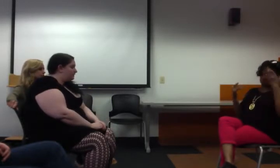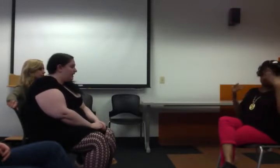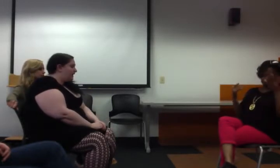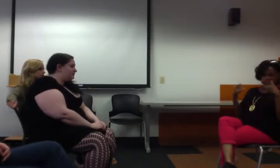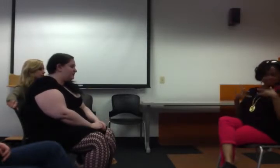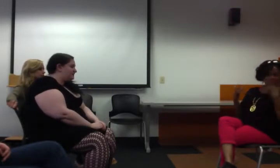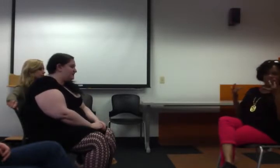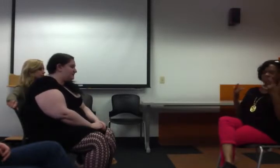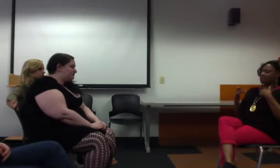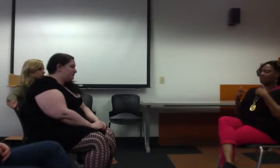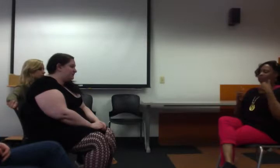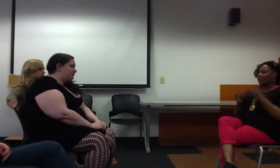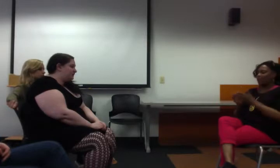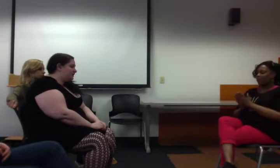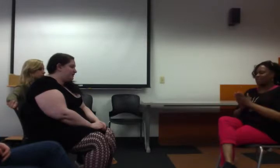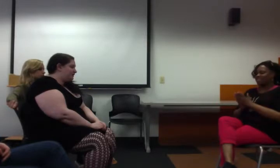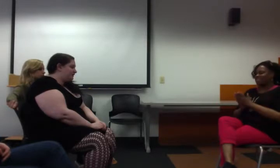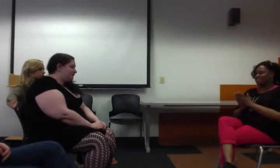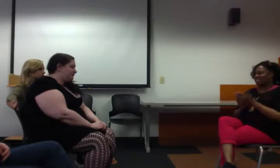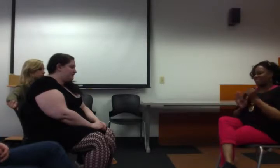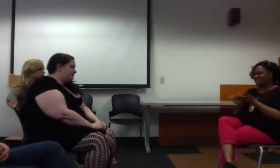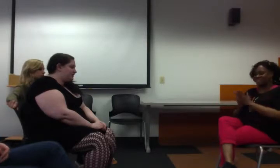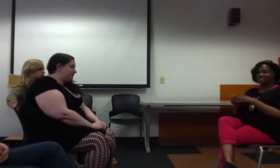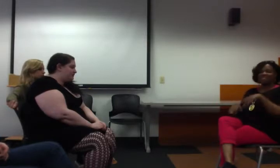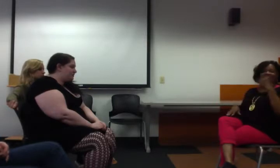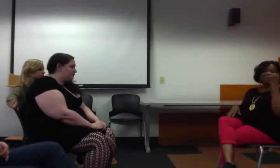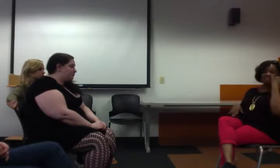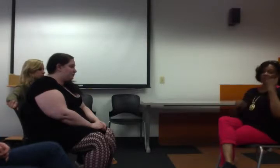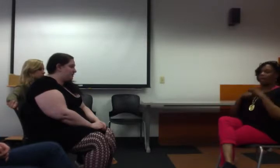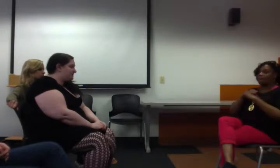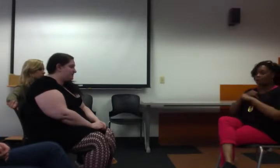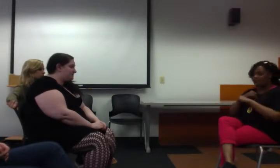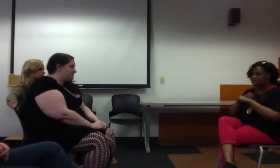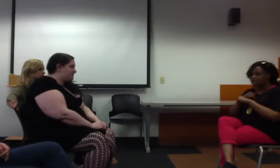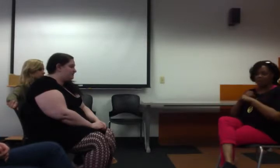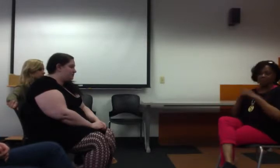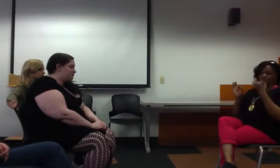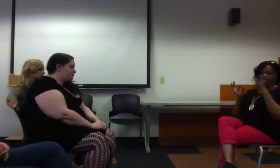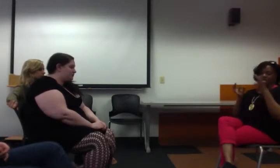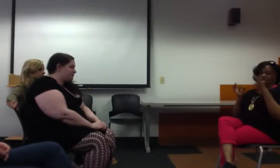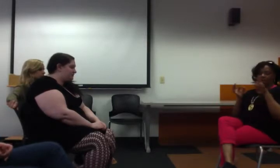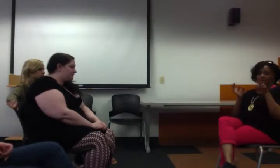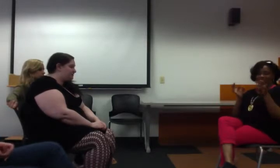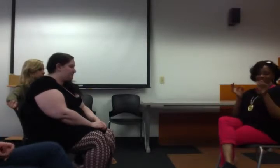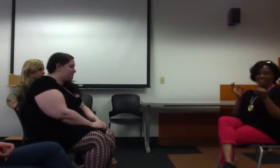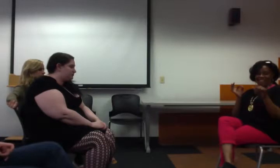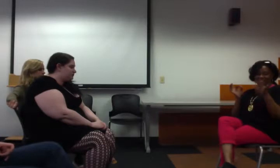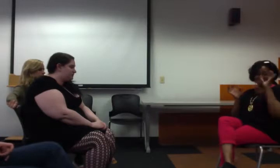I've noticed in the deaf community there really aren't a lot of people who are requesting deaf children's shows, or interpreted children's